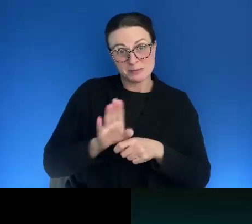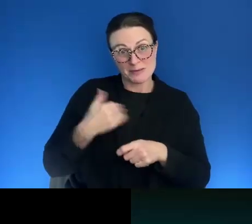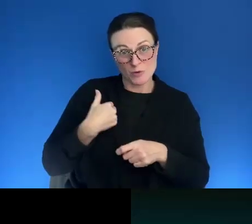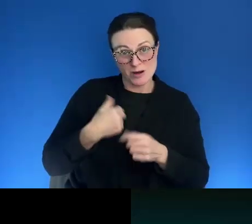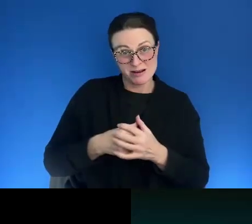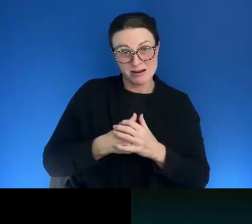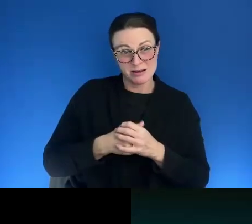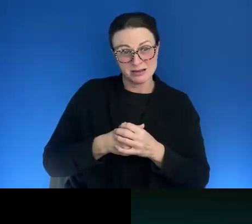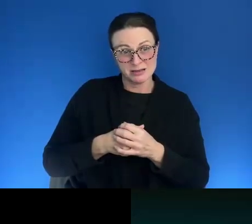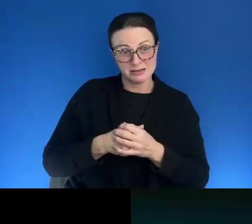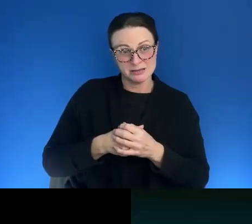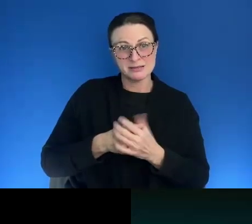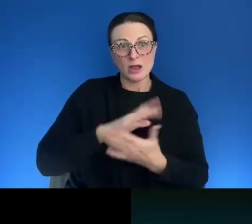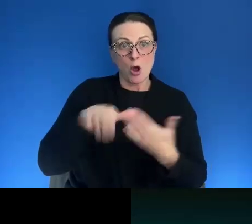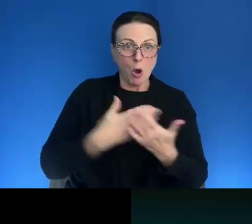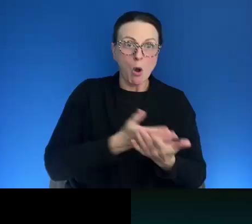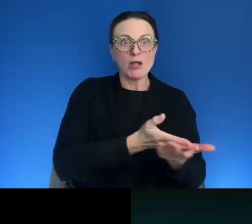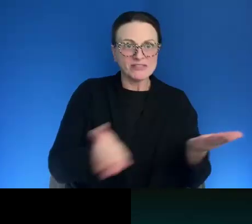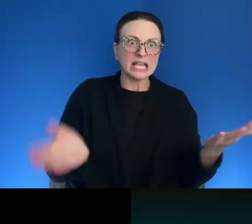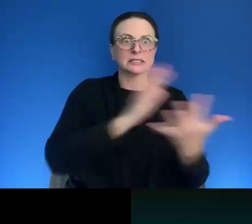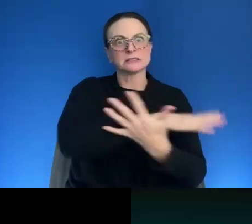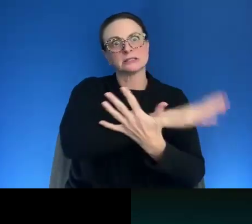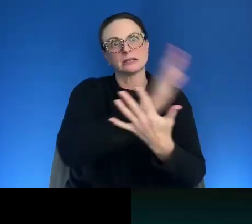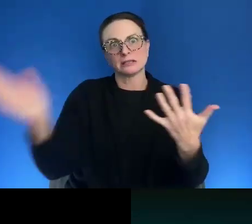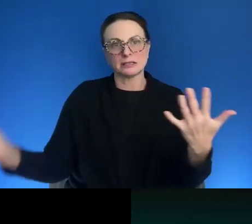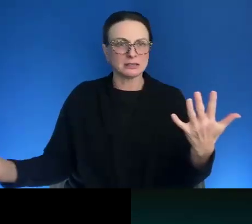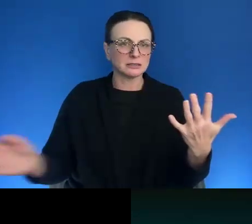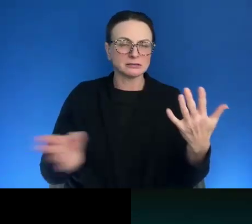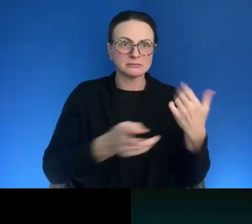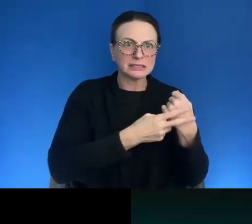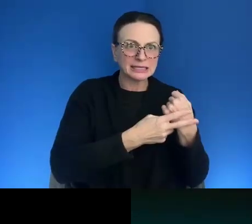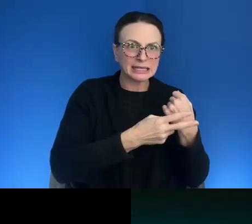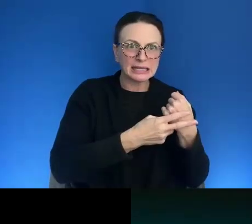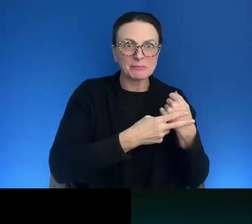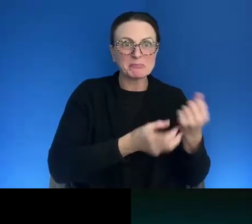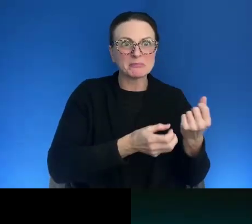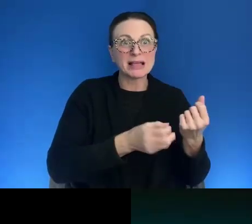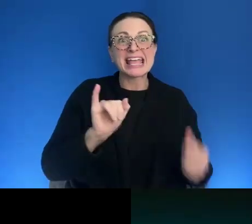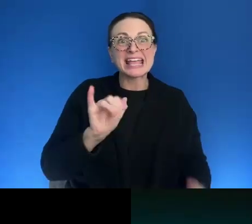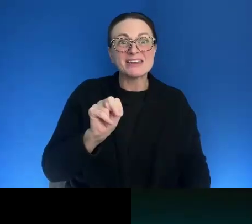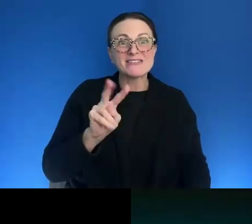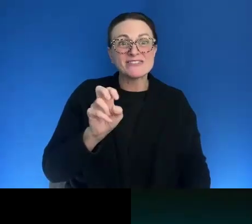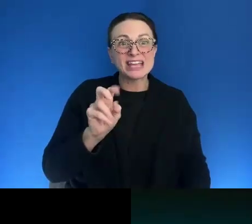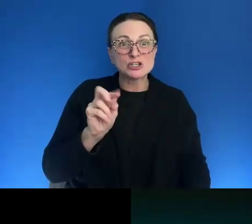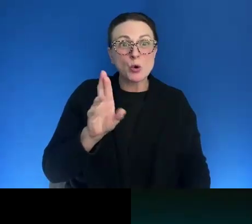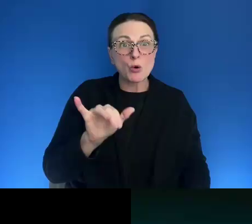before, all of the things like inventory management, this hat. If you've worked for a restaurant,